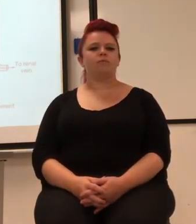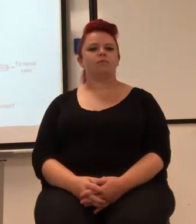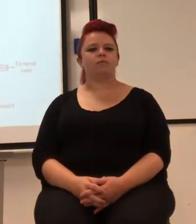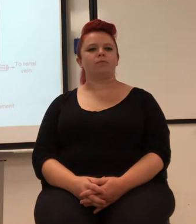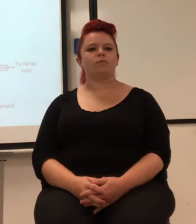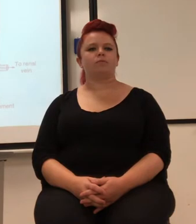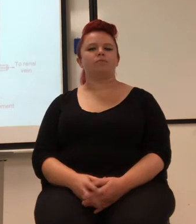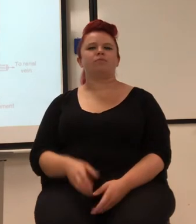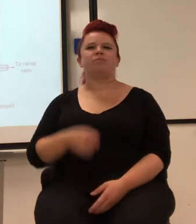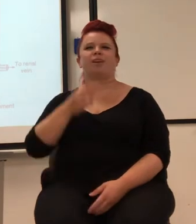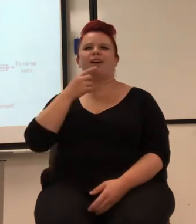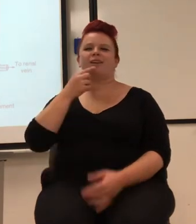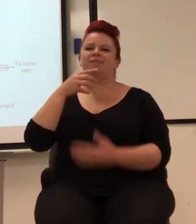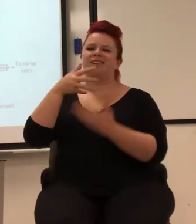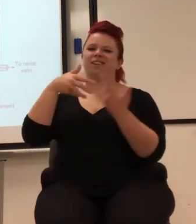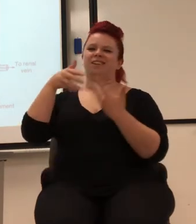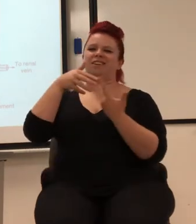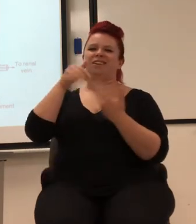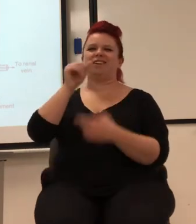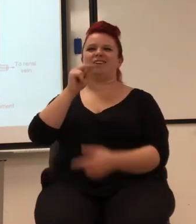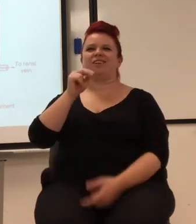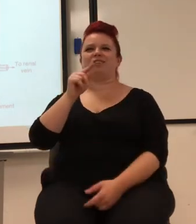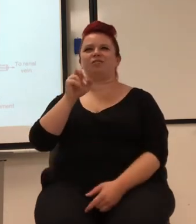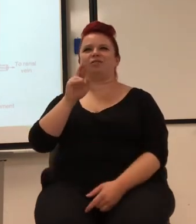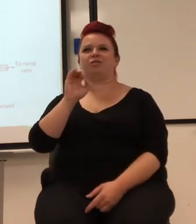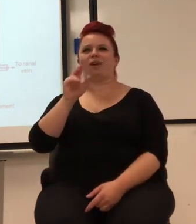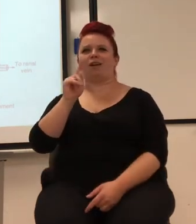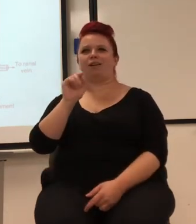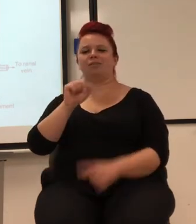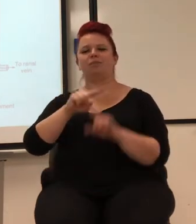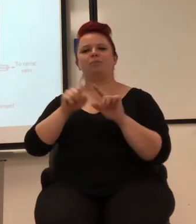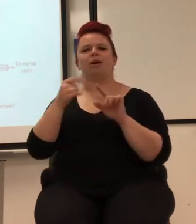I think exchange is a better word.